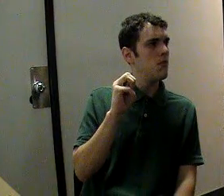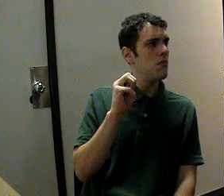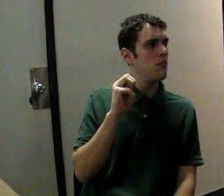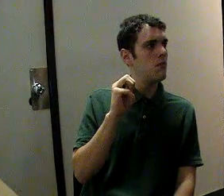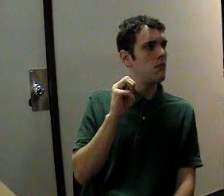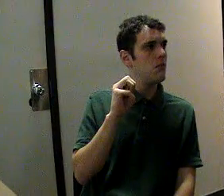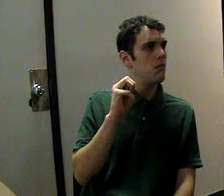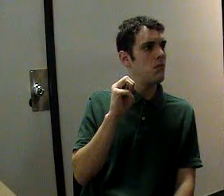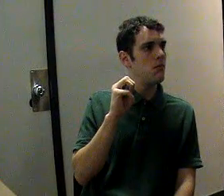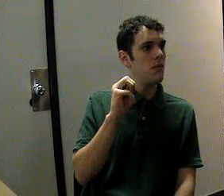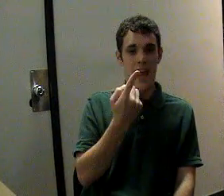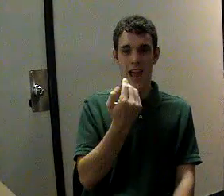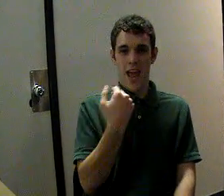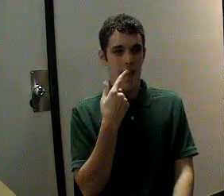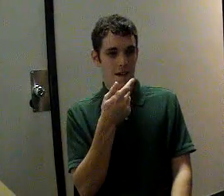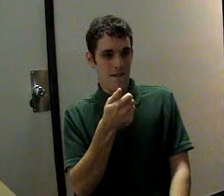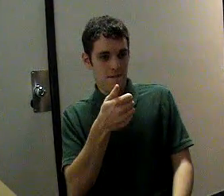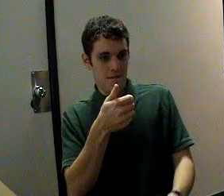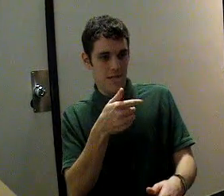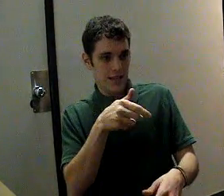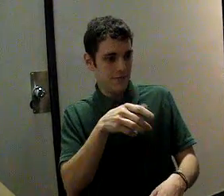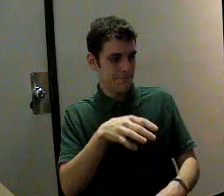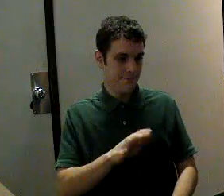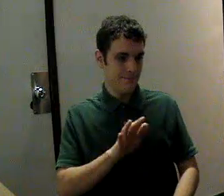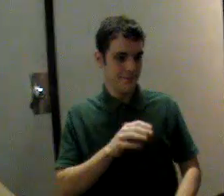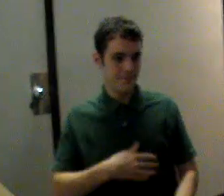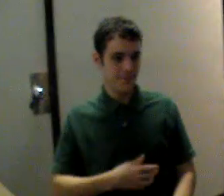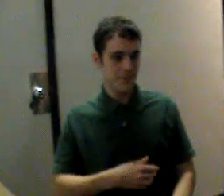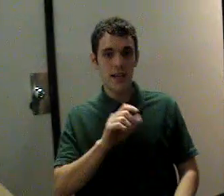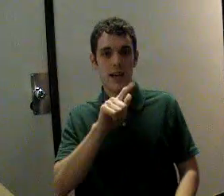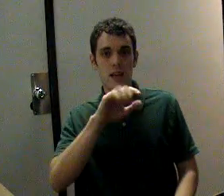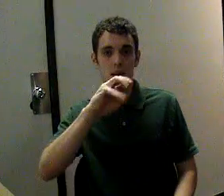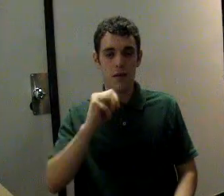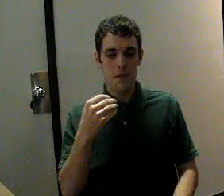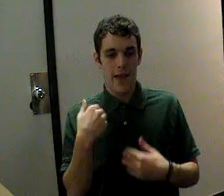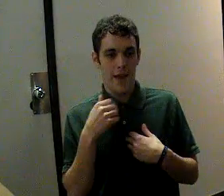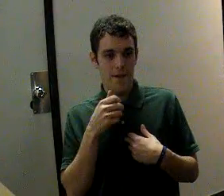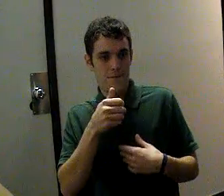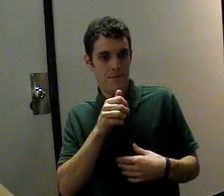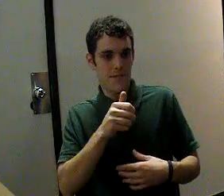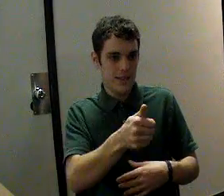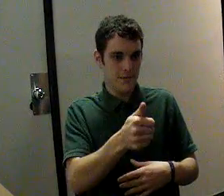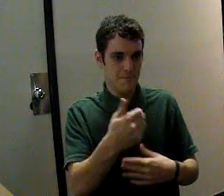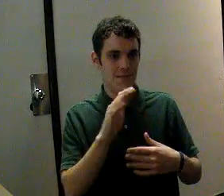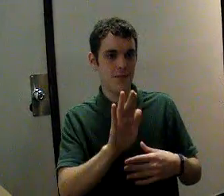for Yes. calcium? Okay. And then in this case, you're talking about the sarcoplasmic reticulum, which is full of calcium,